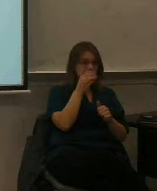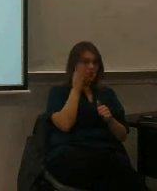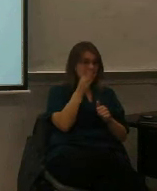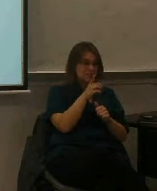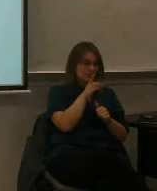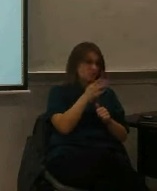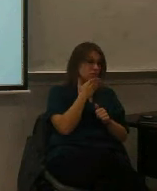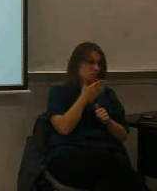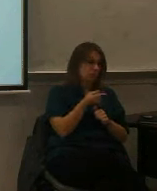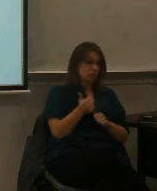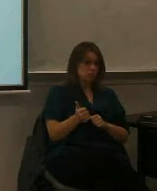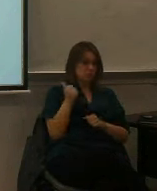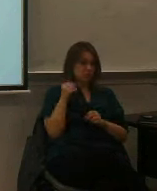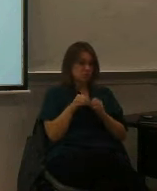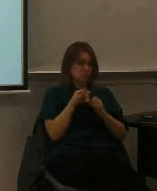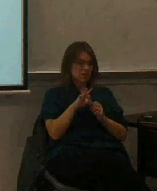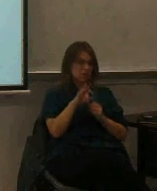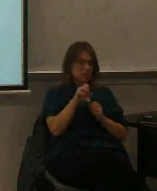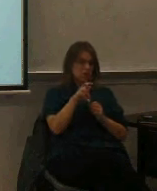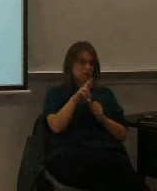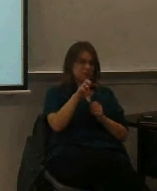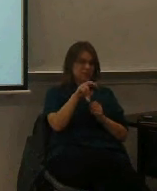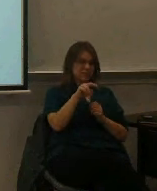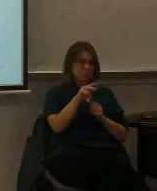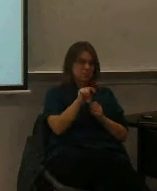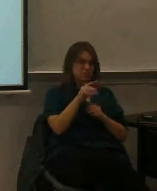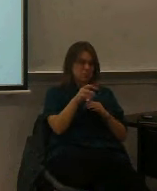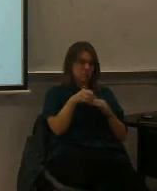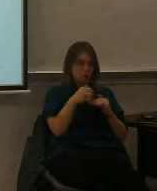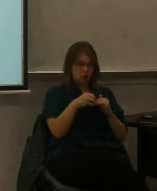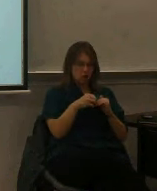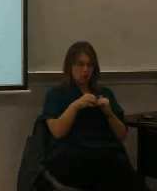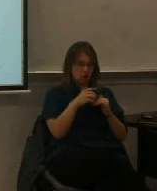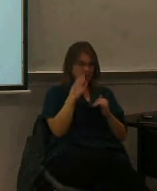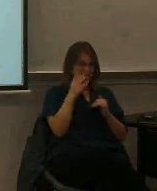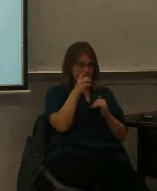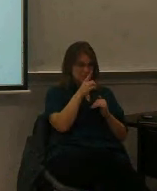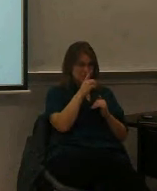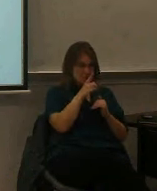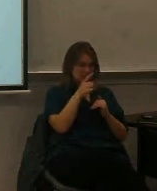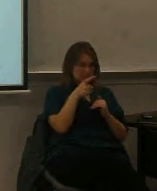that's good, and they're rejecting more of those fluorescent particles. They're just plastic beads, basically.